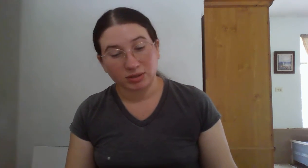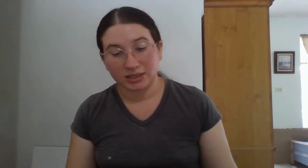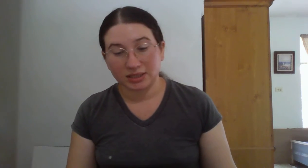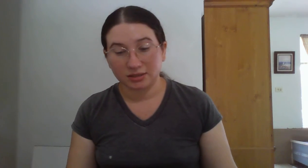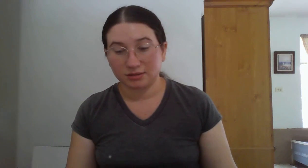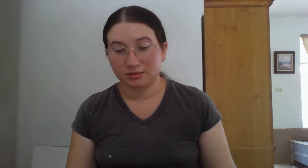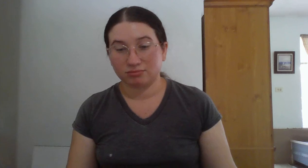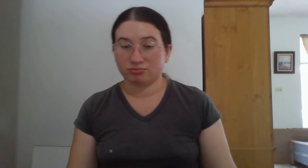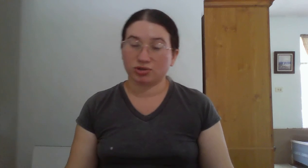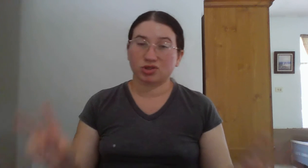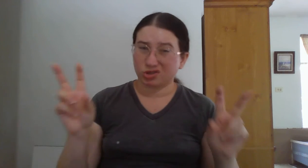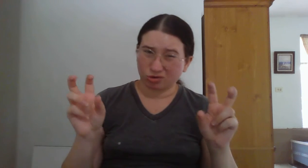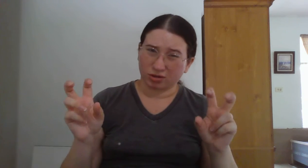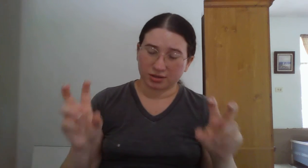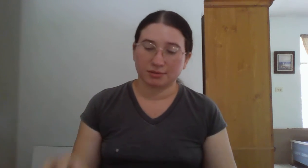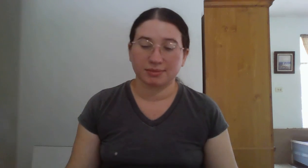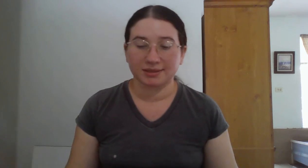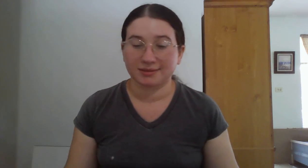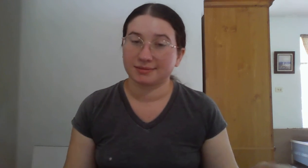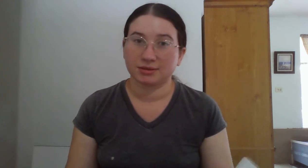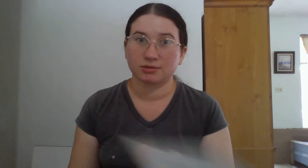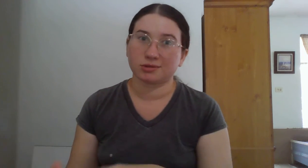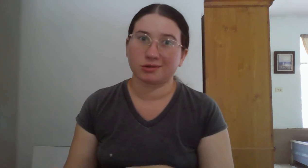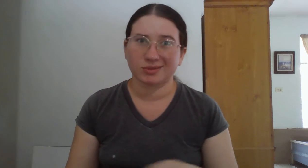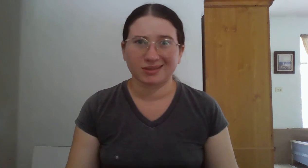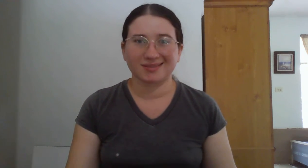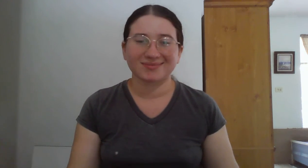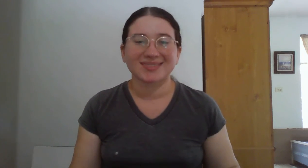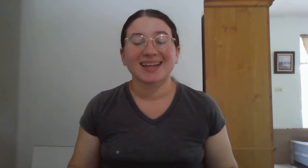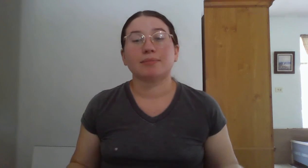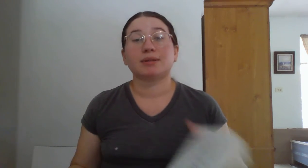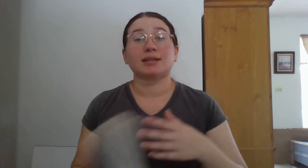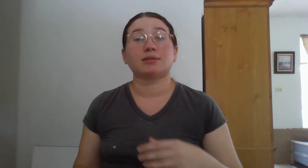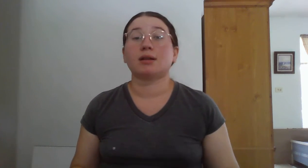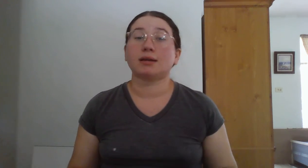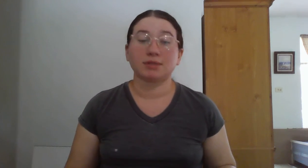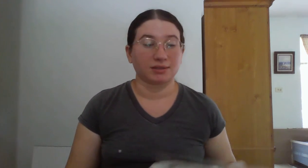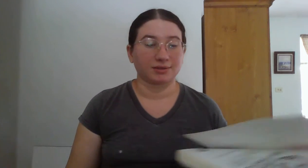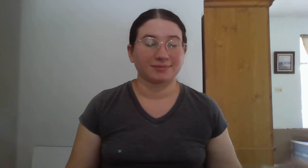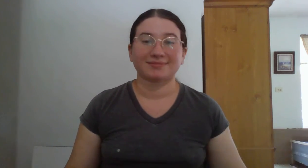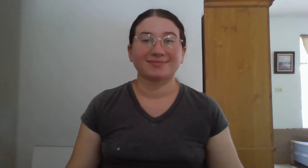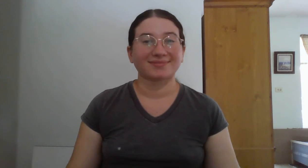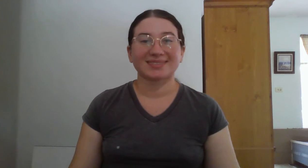20 is short, but you know me. But that's all I'm gonna do.